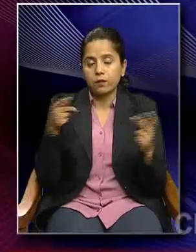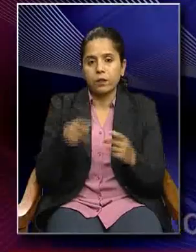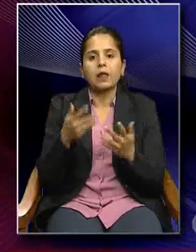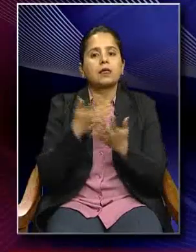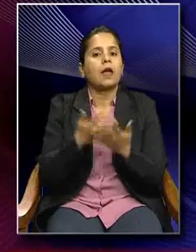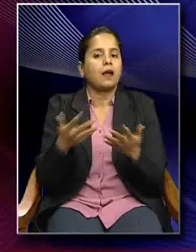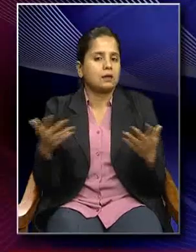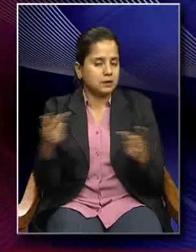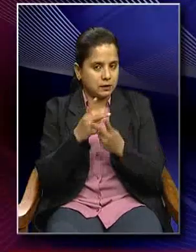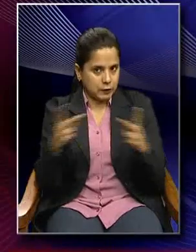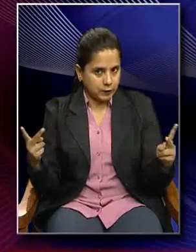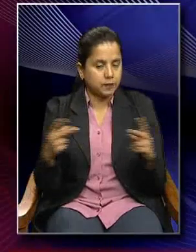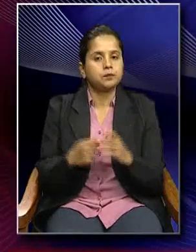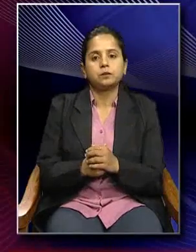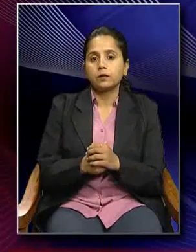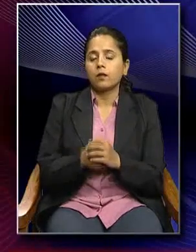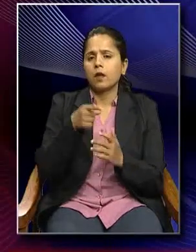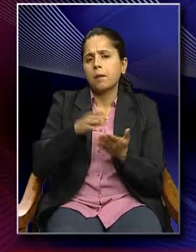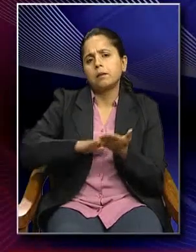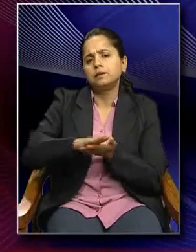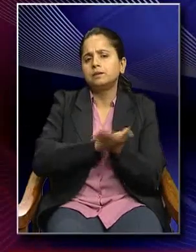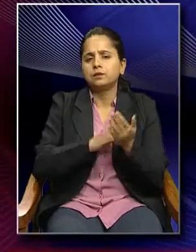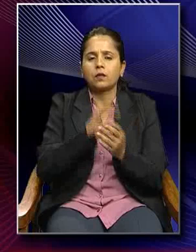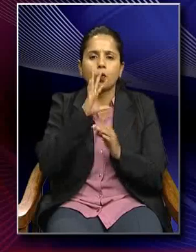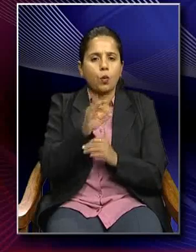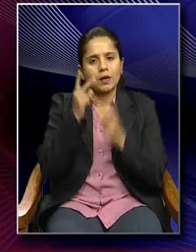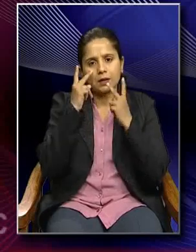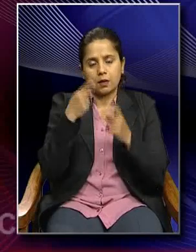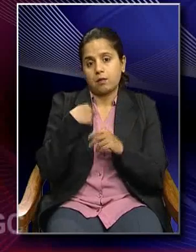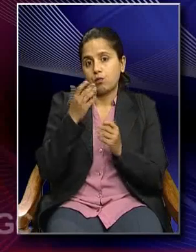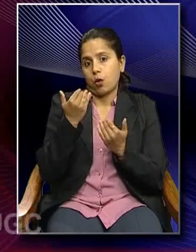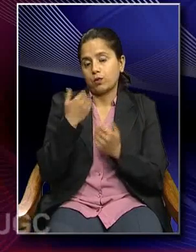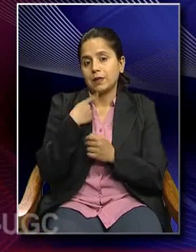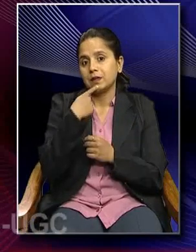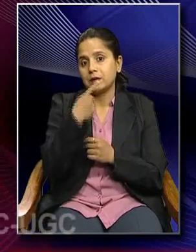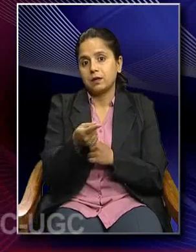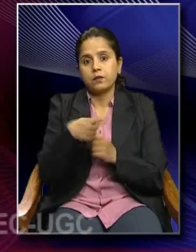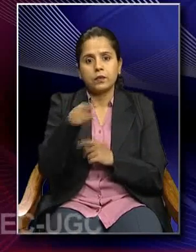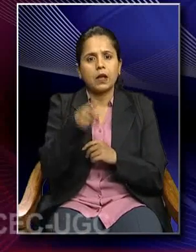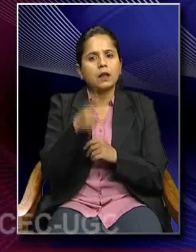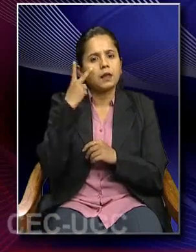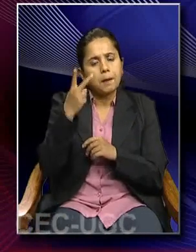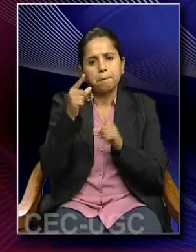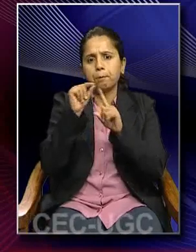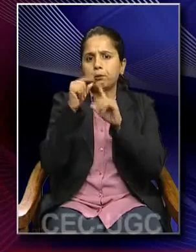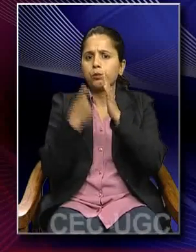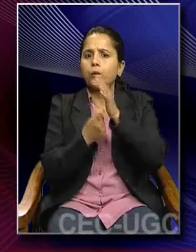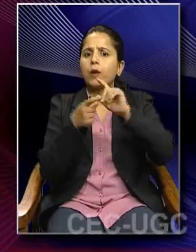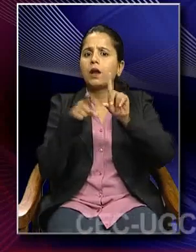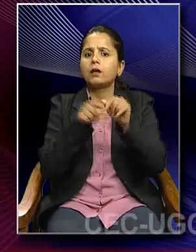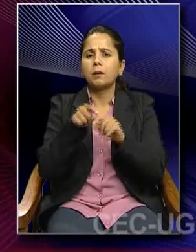objects. So basically, we can say that it is the pratyaksh which is the